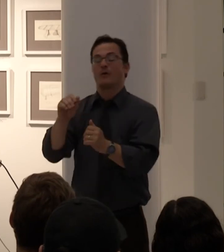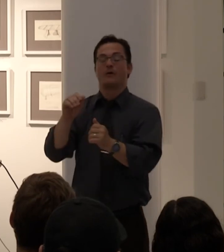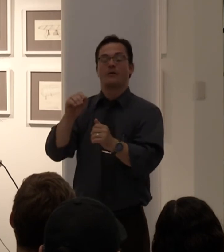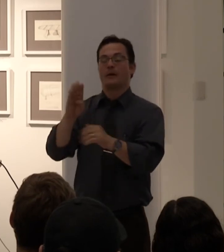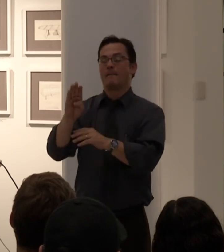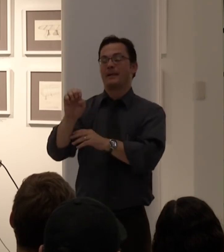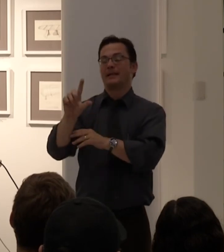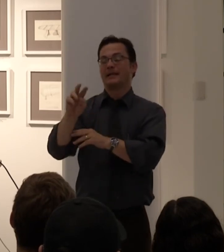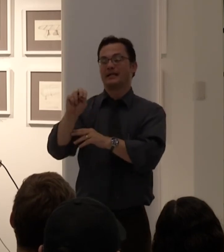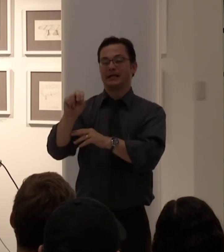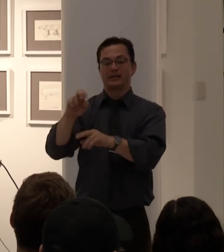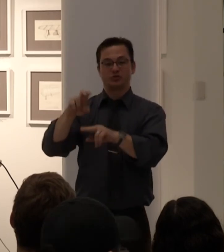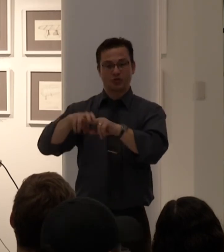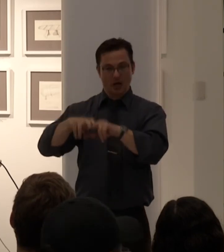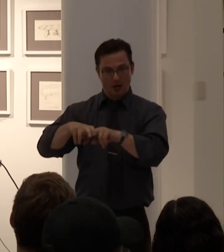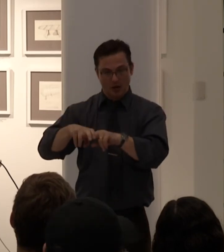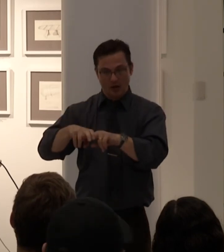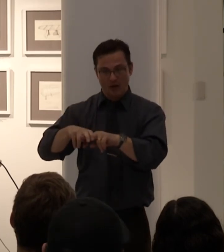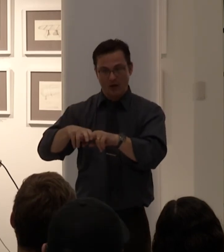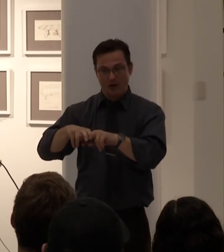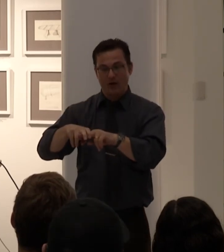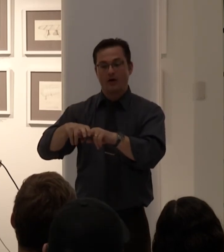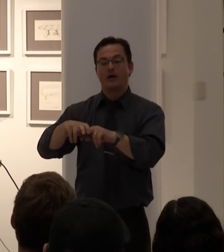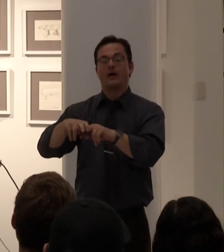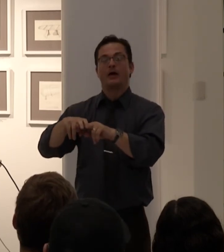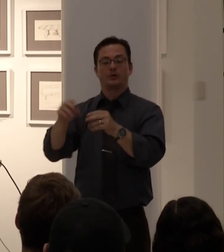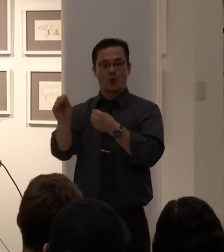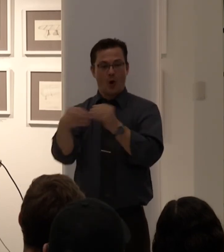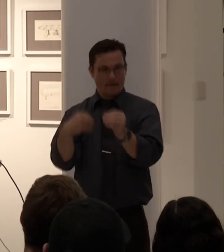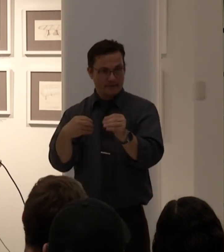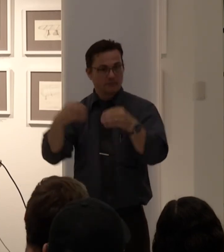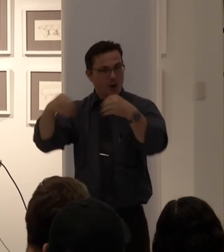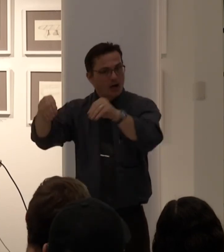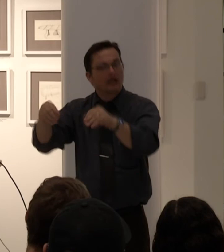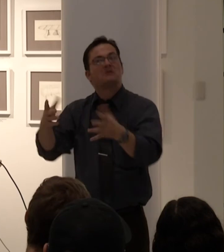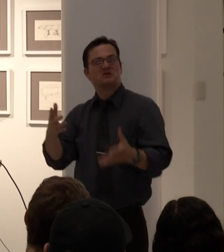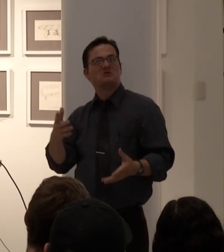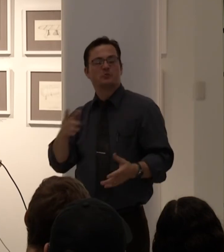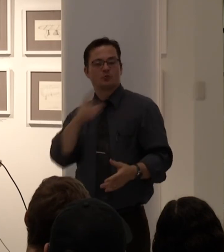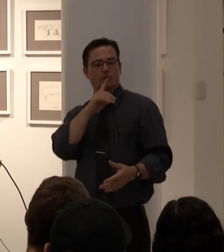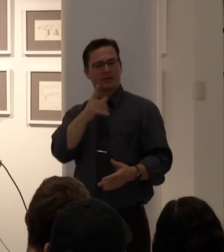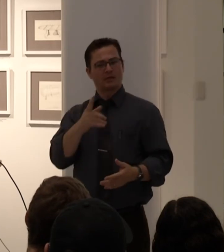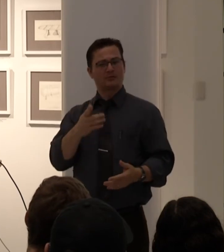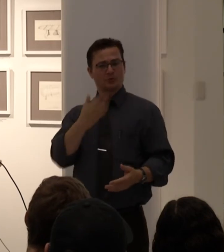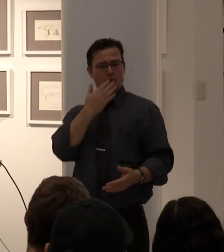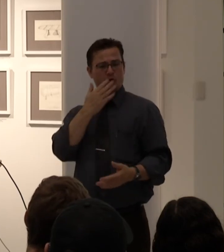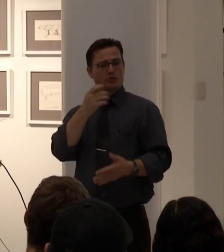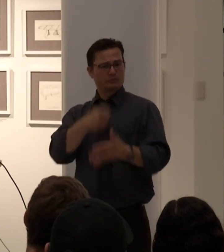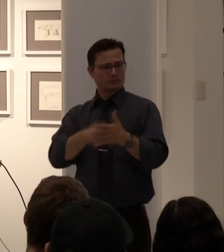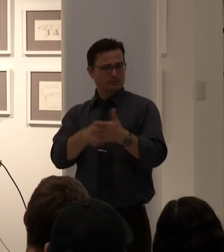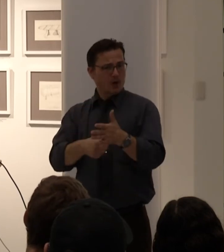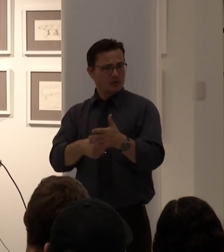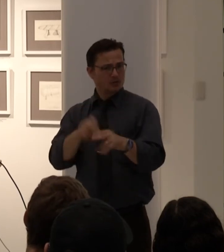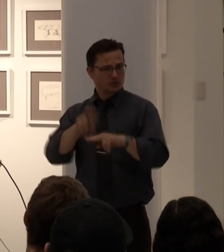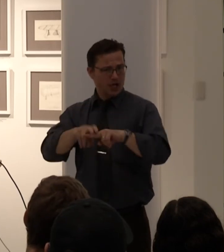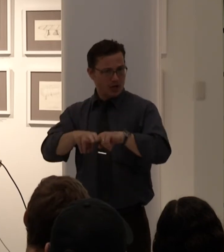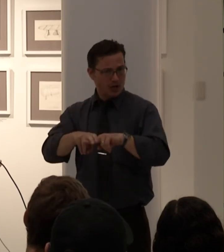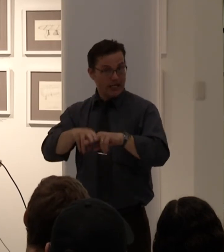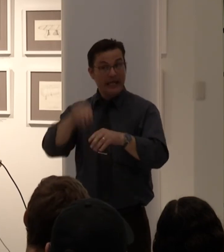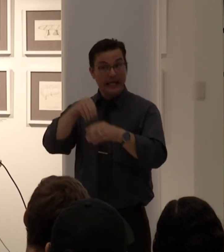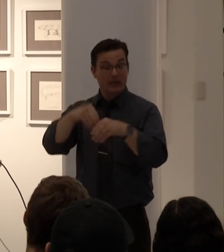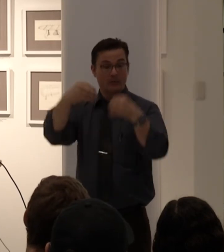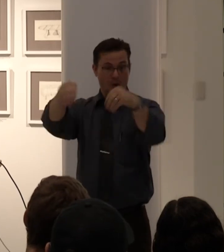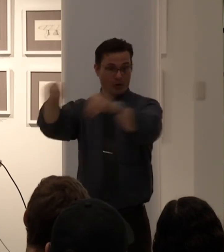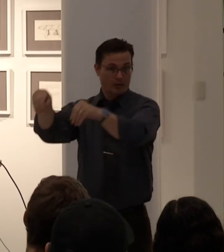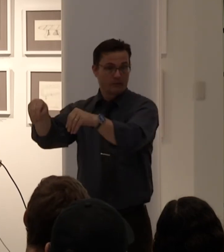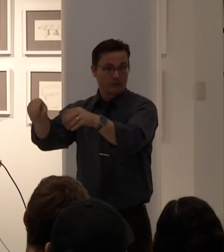the contract office market is considered one of the most reasonably priced chairs in the